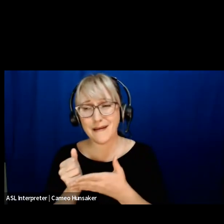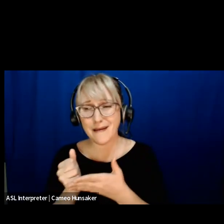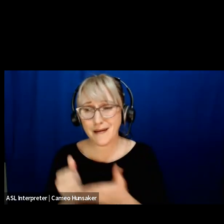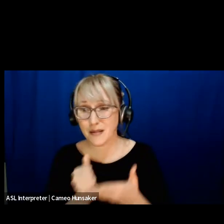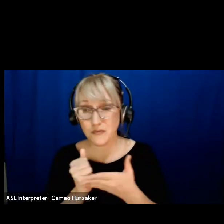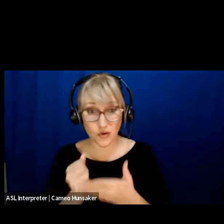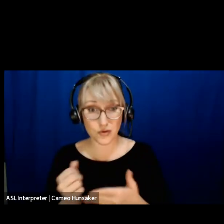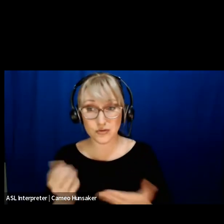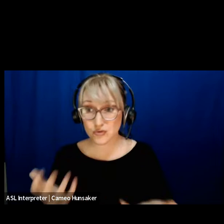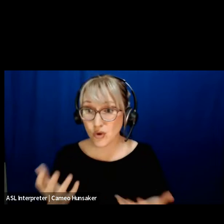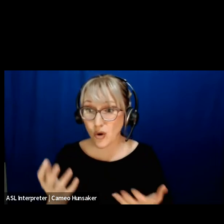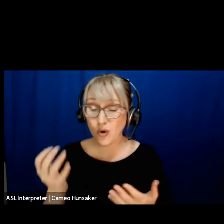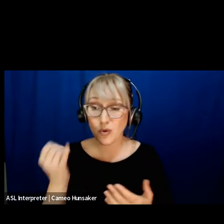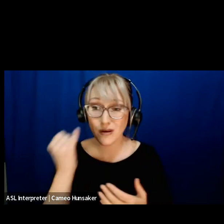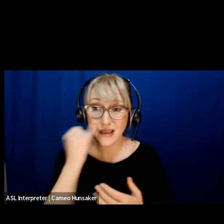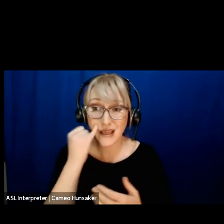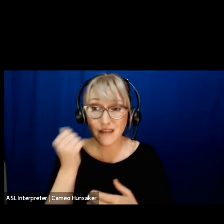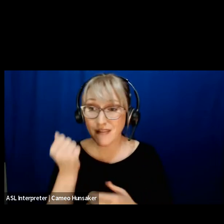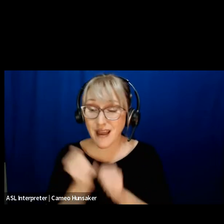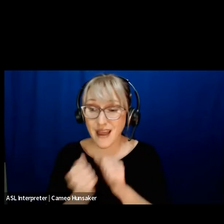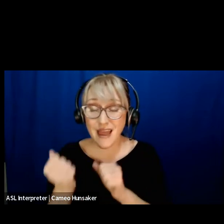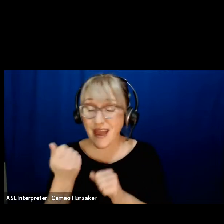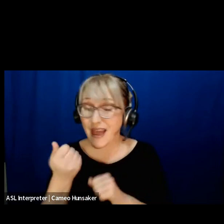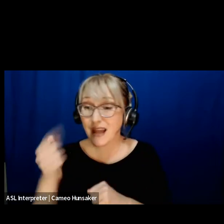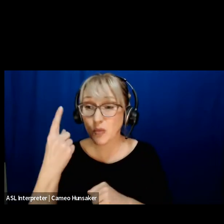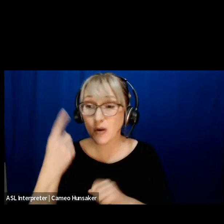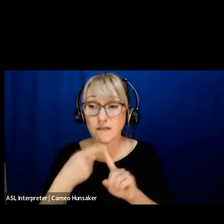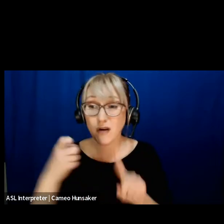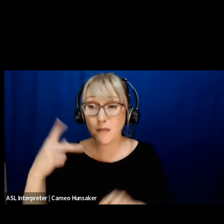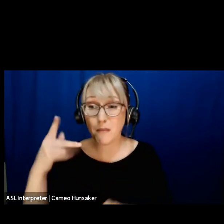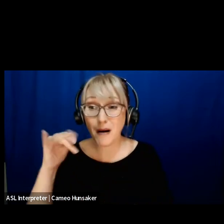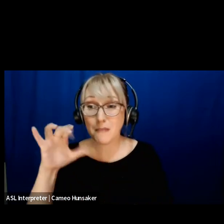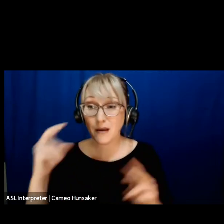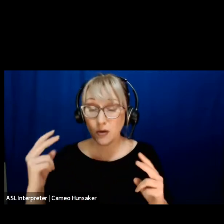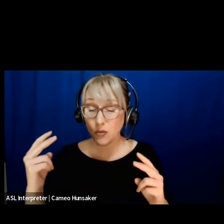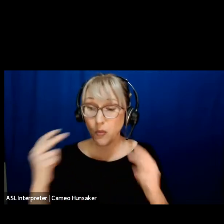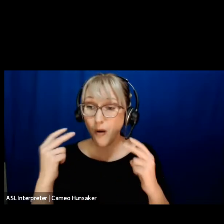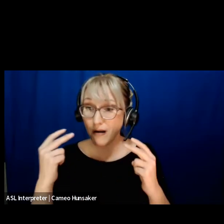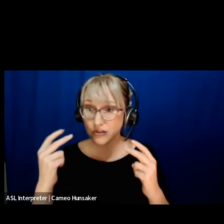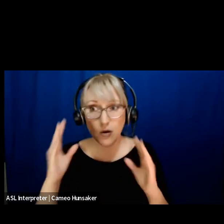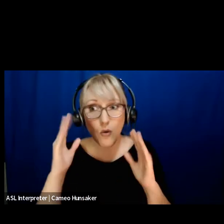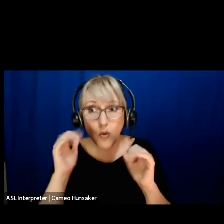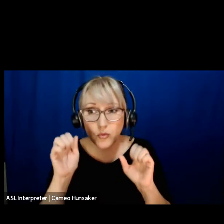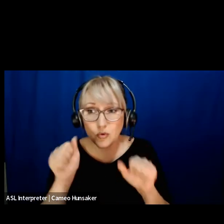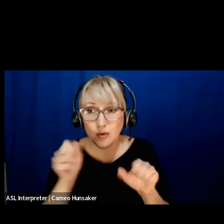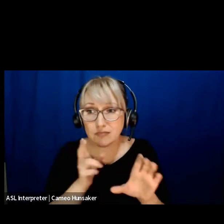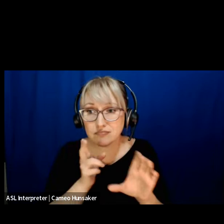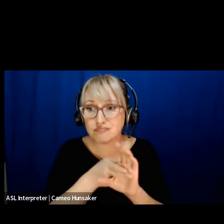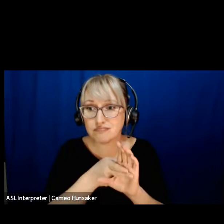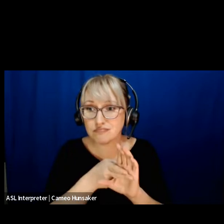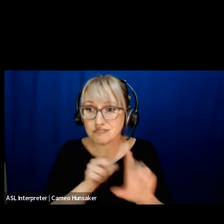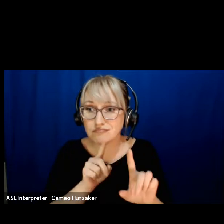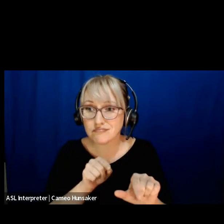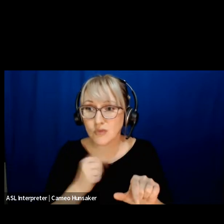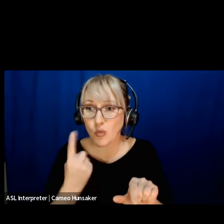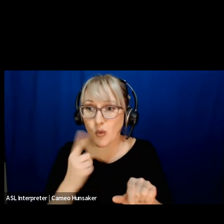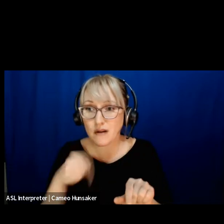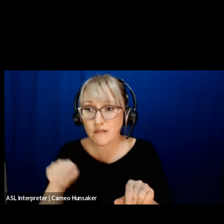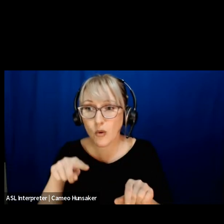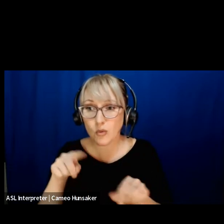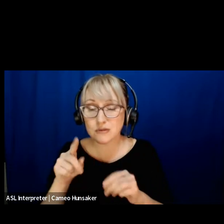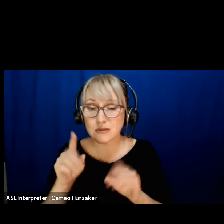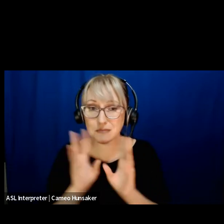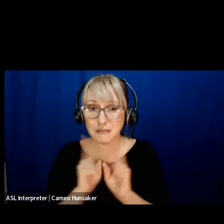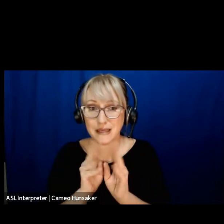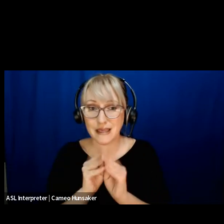watching from the public, I hope that you'll be able to attend one of these meetings. I think one of the most helpful things for hard of hearing